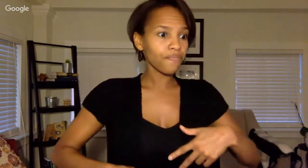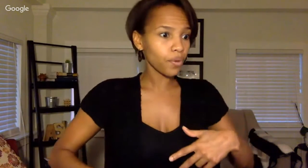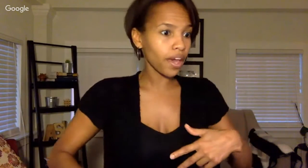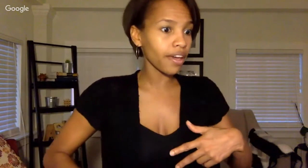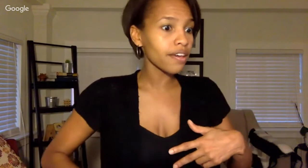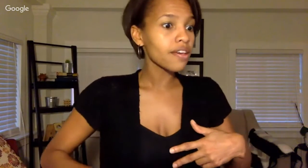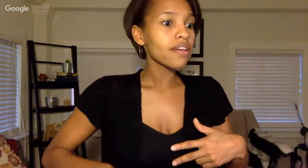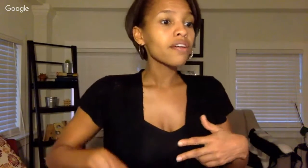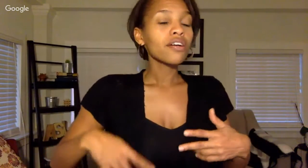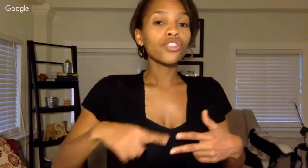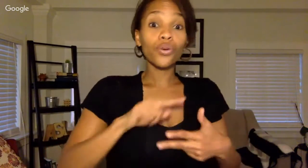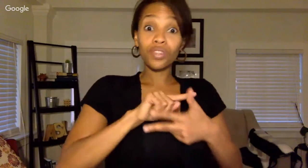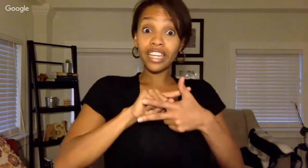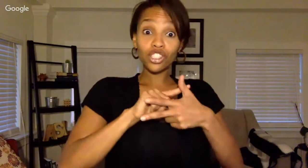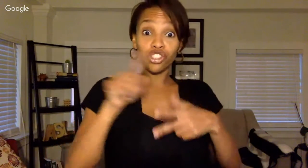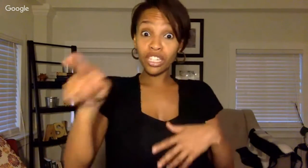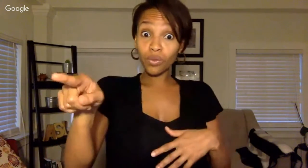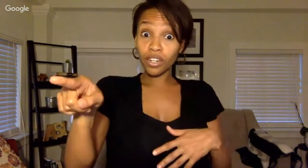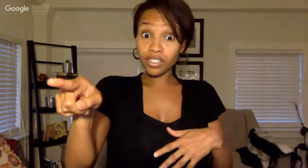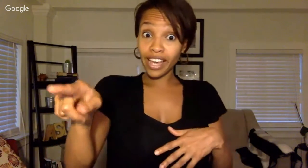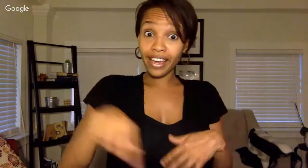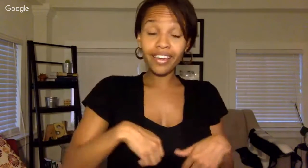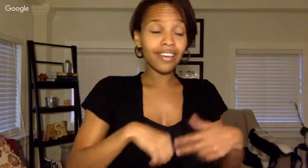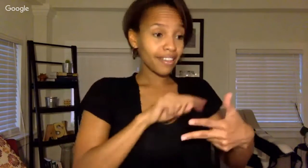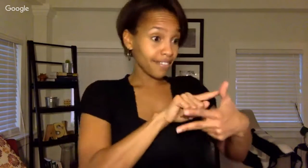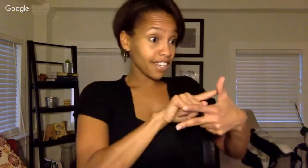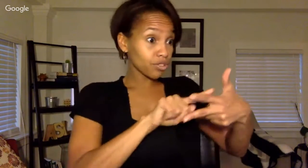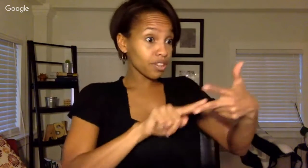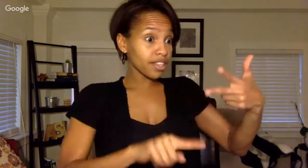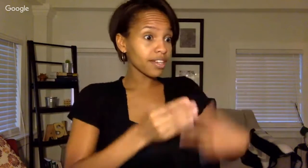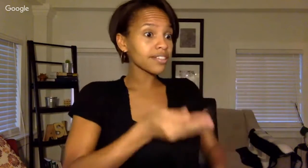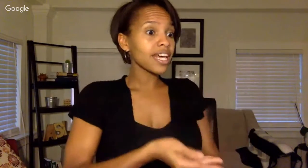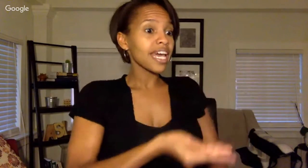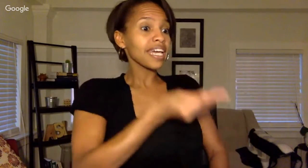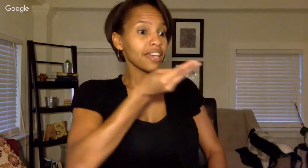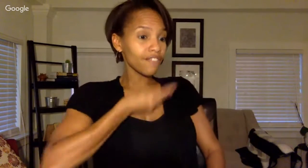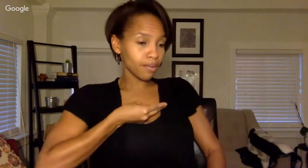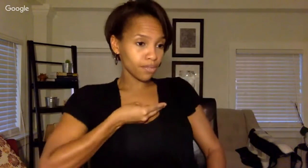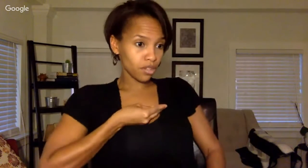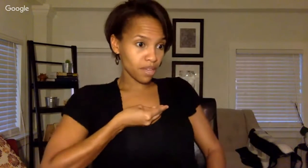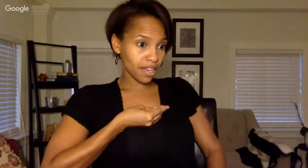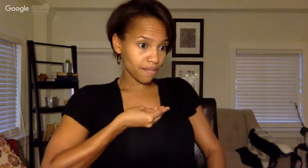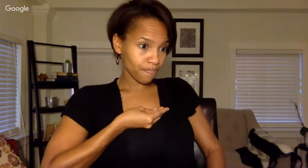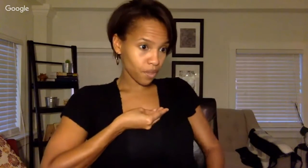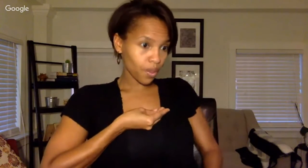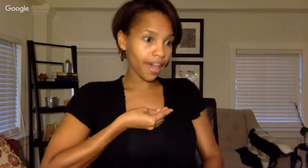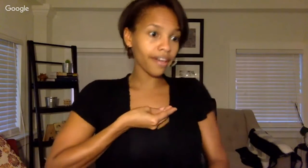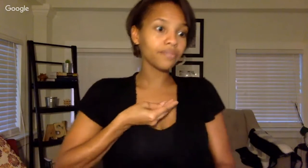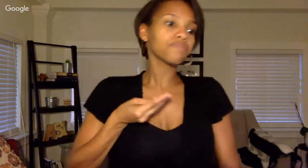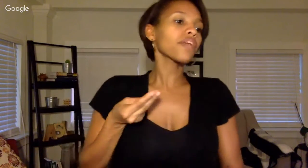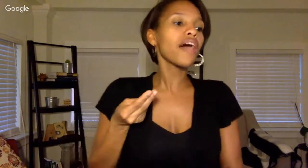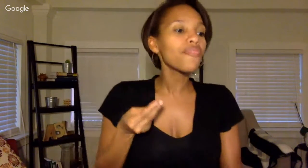now. Okay. So she will say these 3 things. Give them to me. Okay. And